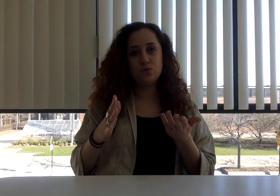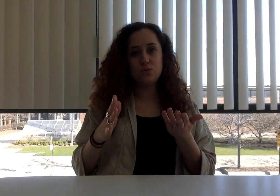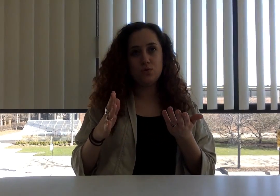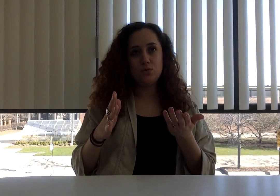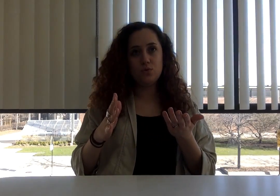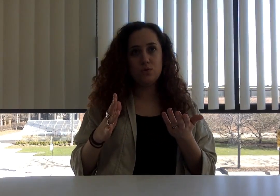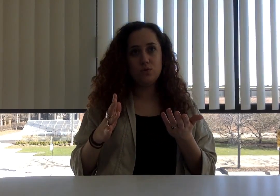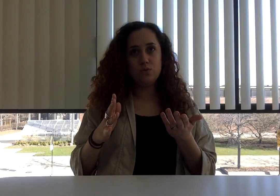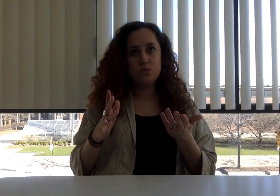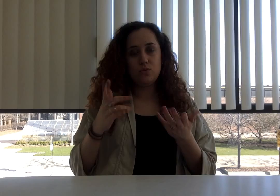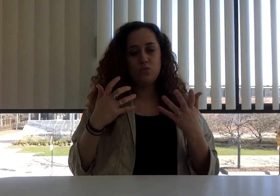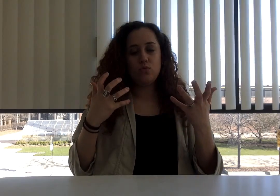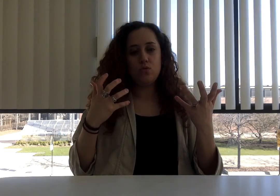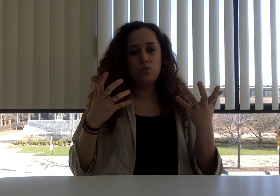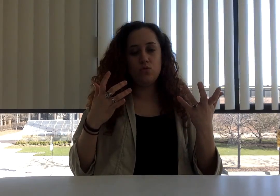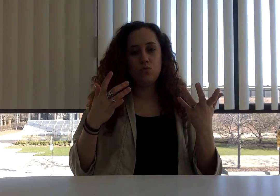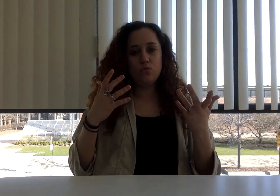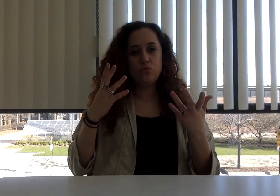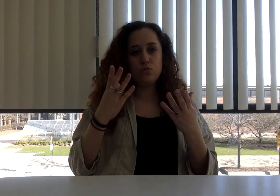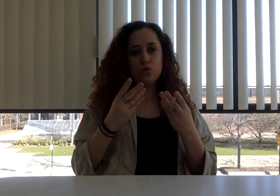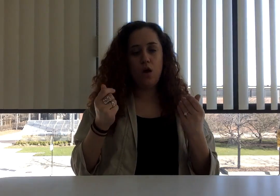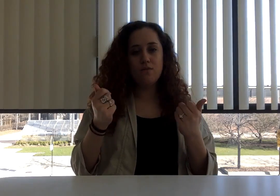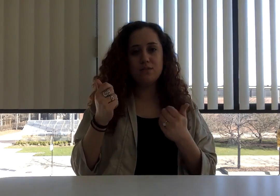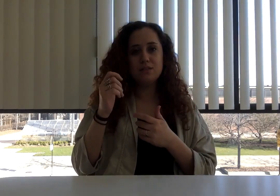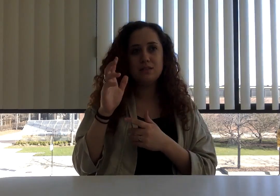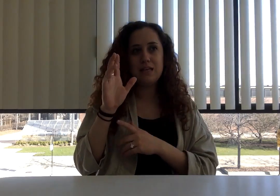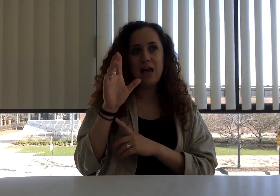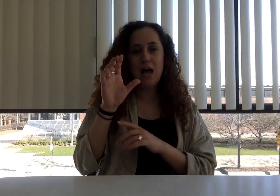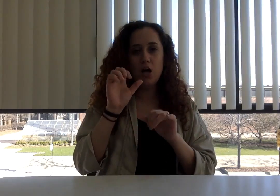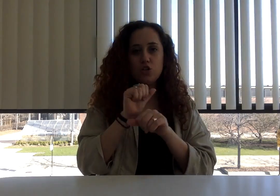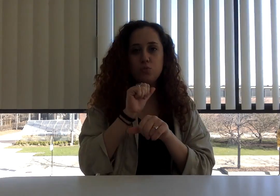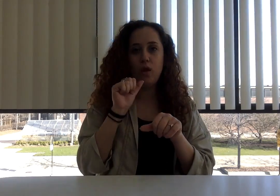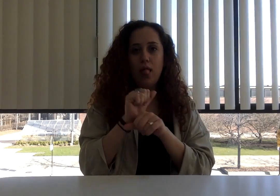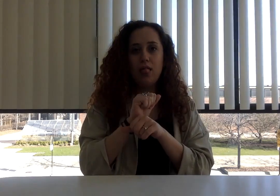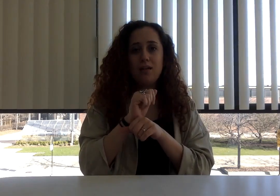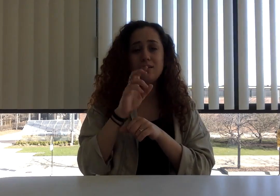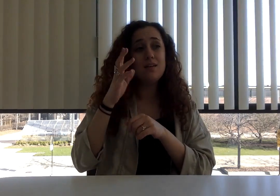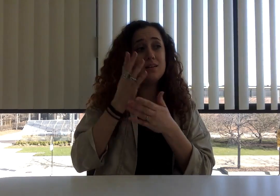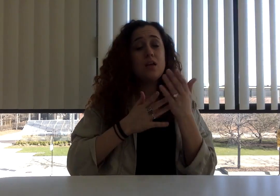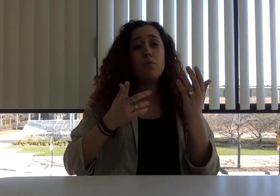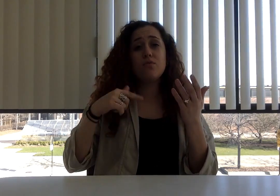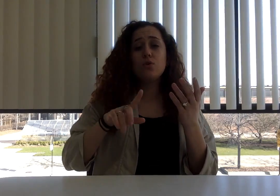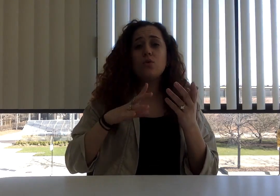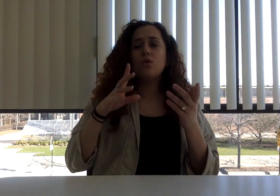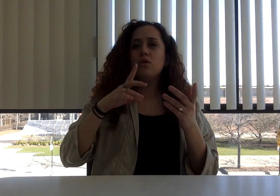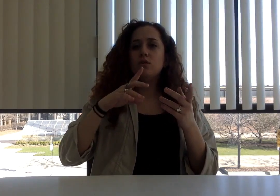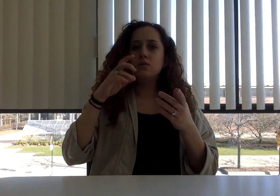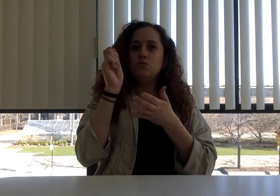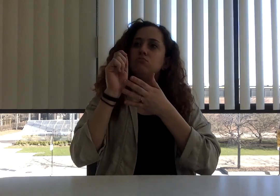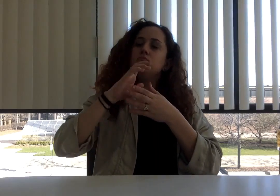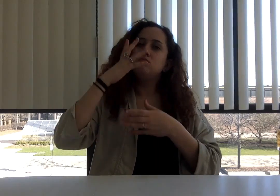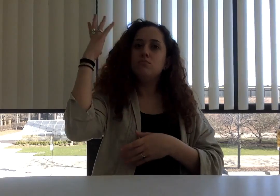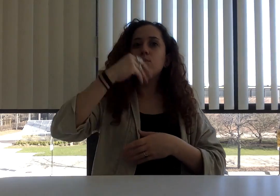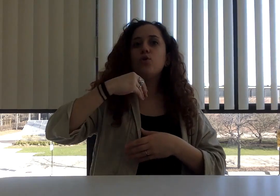crazy thing. That some people drew wonderful graphs that their math didn't match, and some people drew